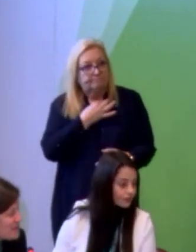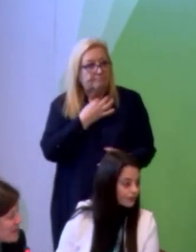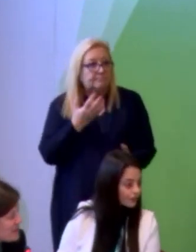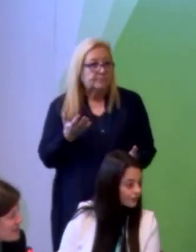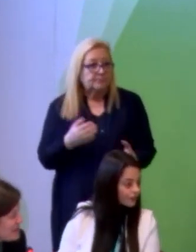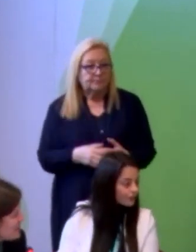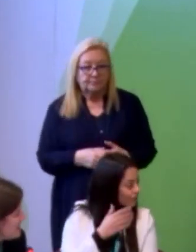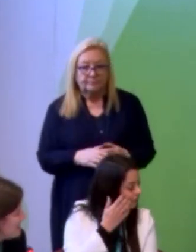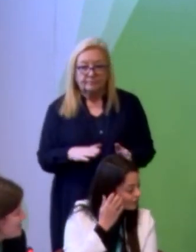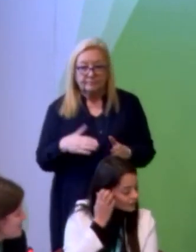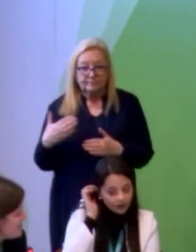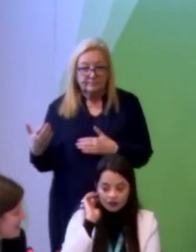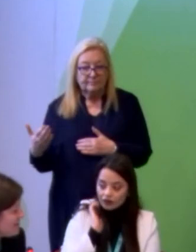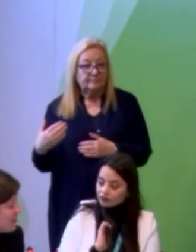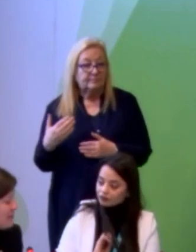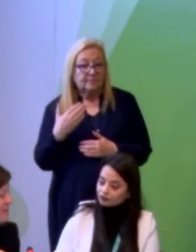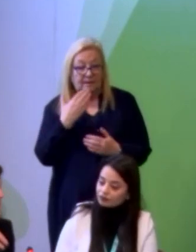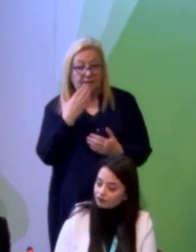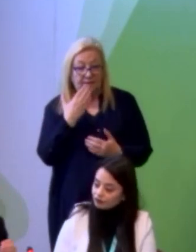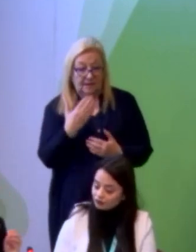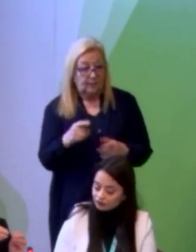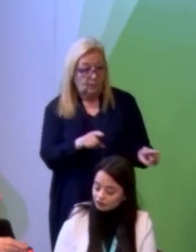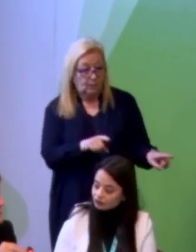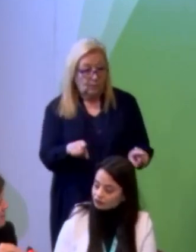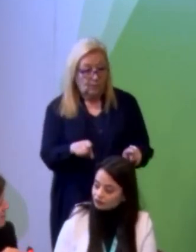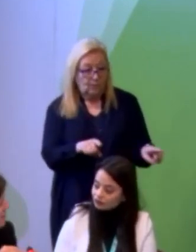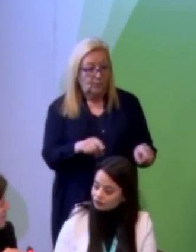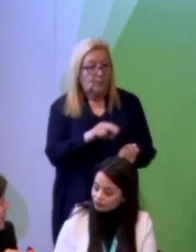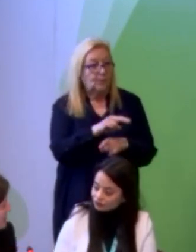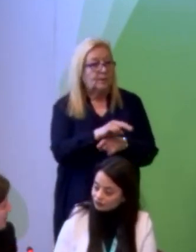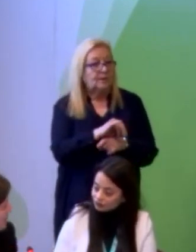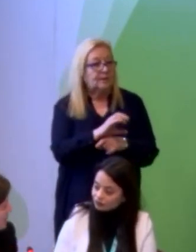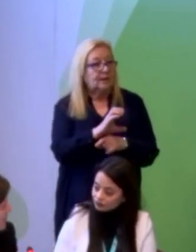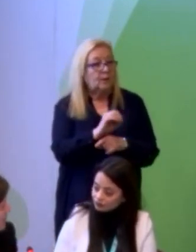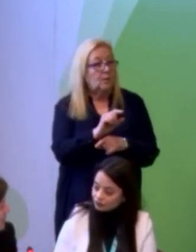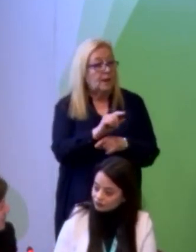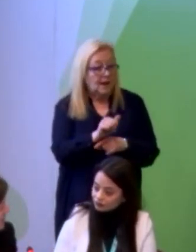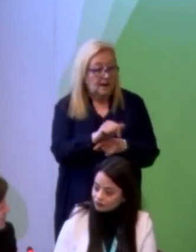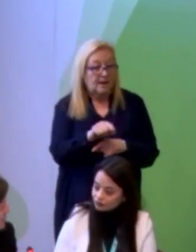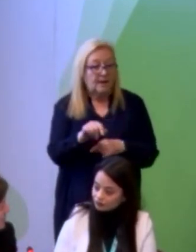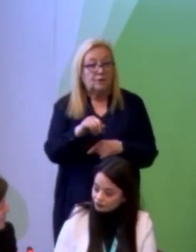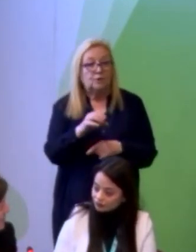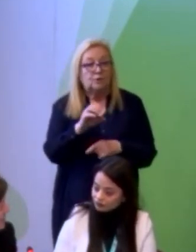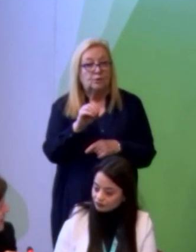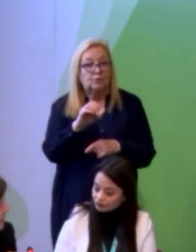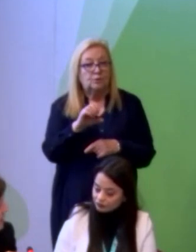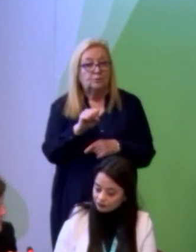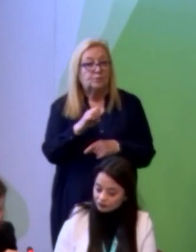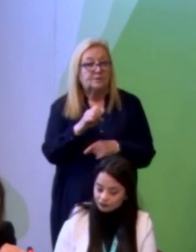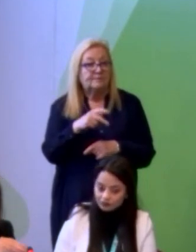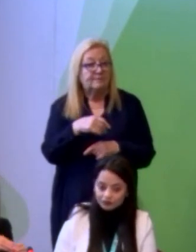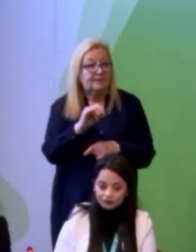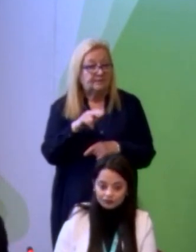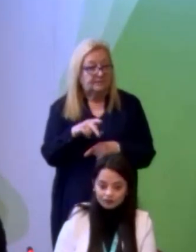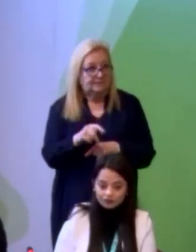Thank you so much, Nicola and Josephine, for helping us understand some of the very practical barriers that children face and how